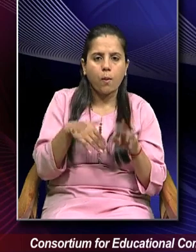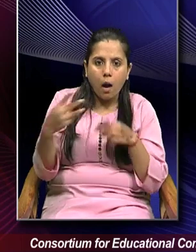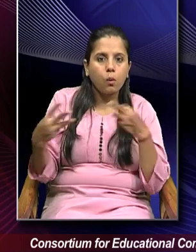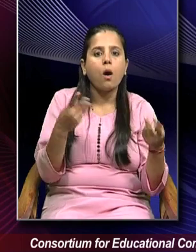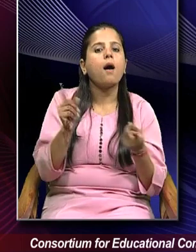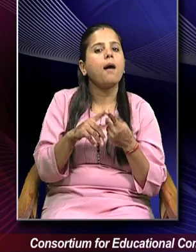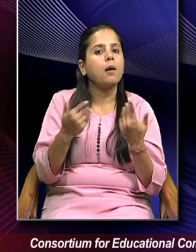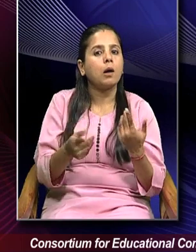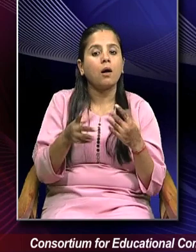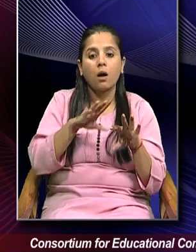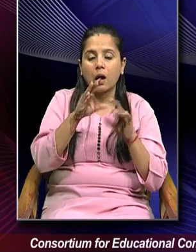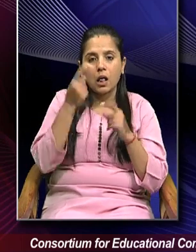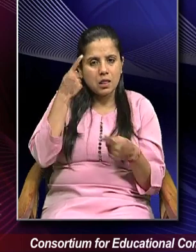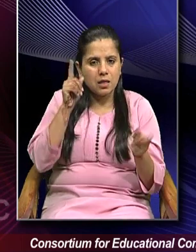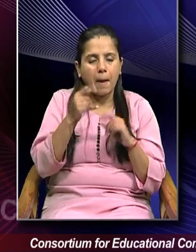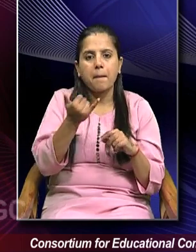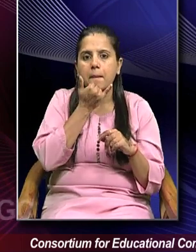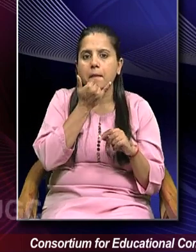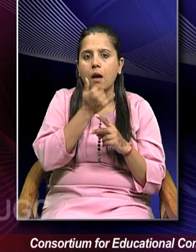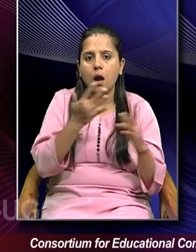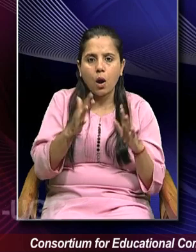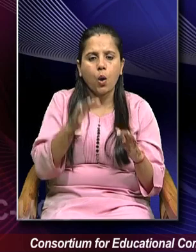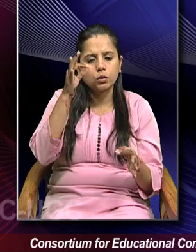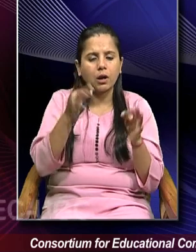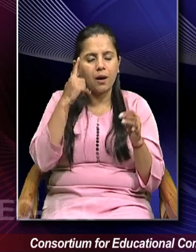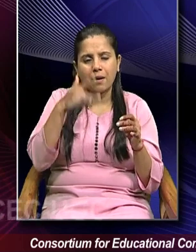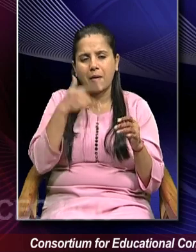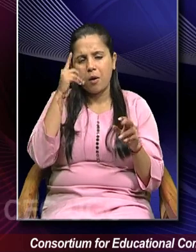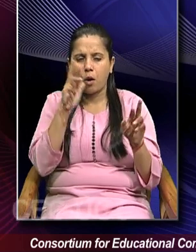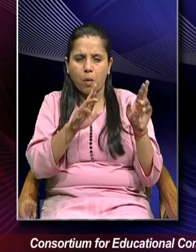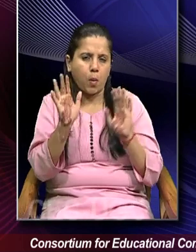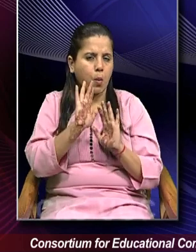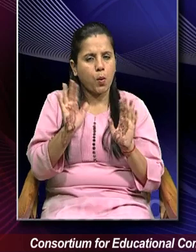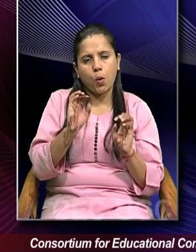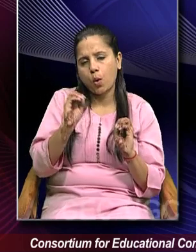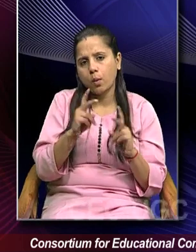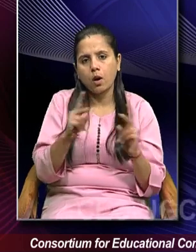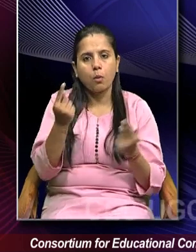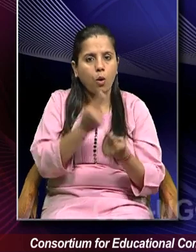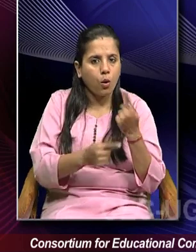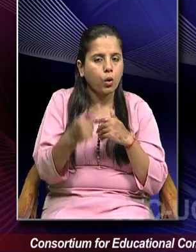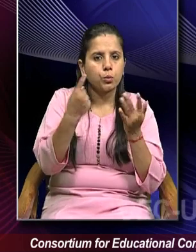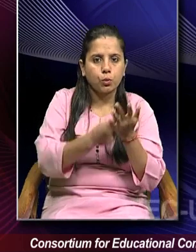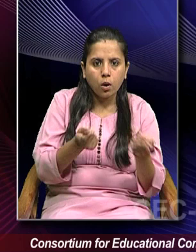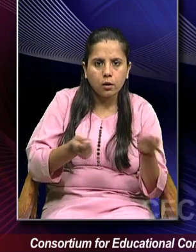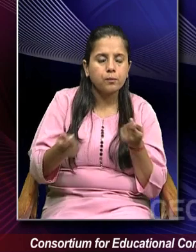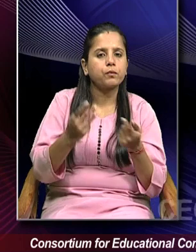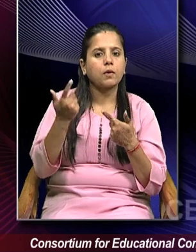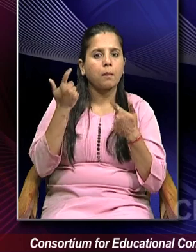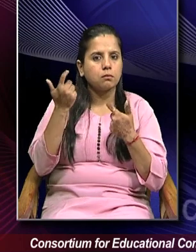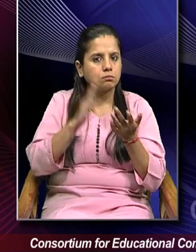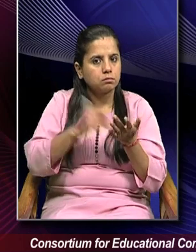kinds of miscalculations, they ended up as a serious error of judgment on the part of the leading rulers, politicians and the military